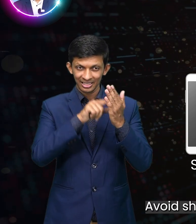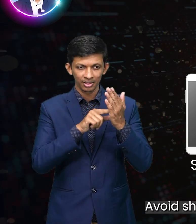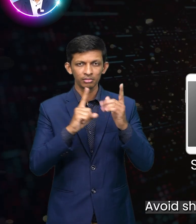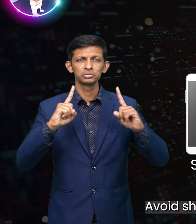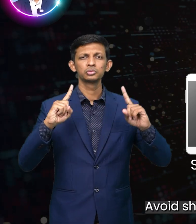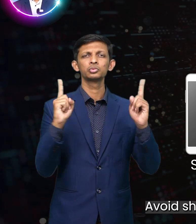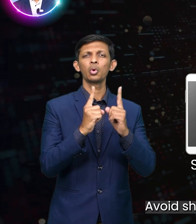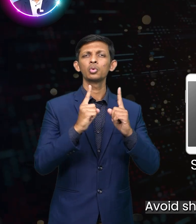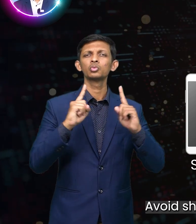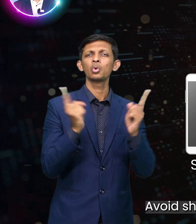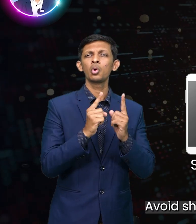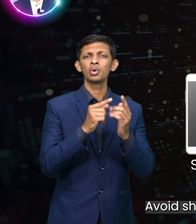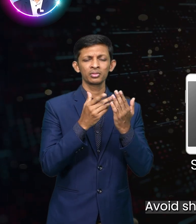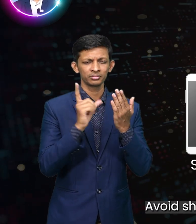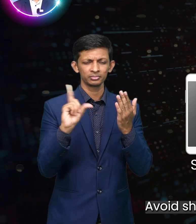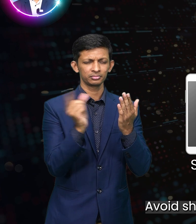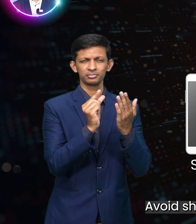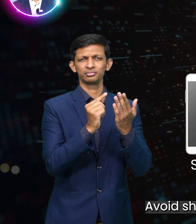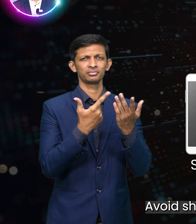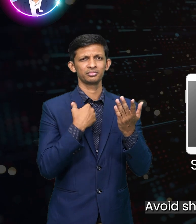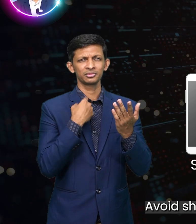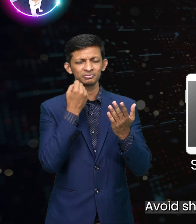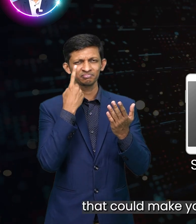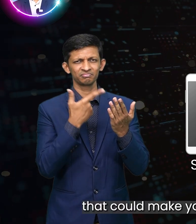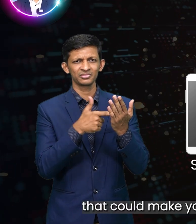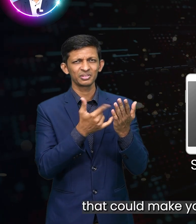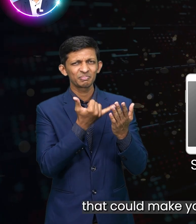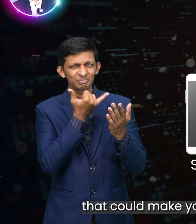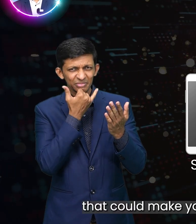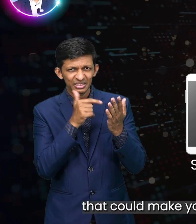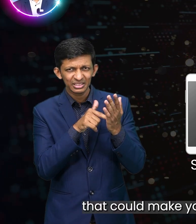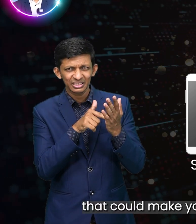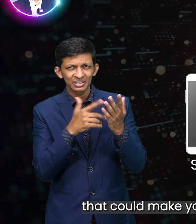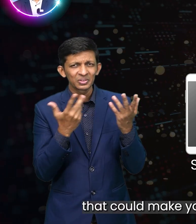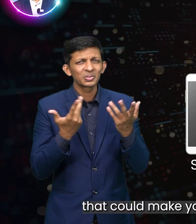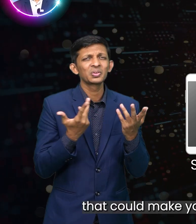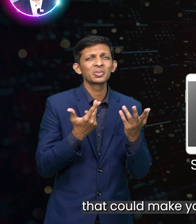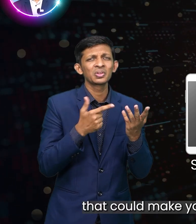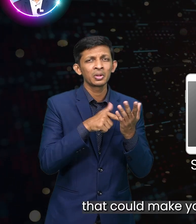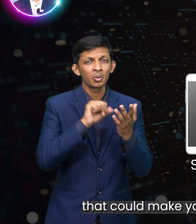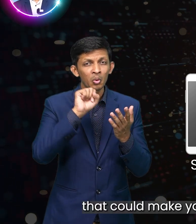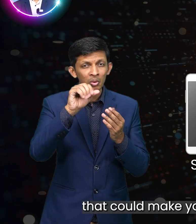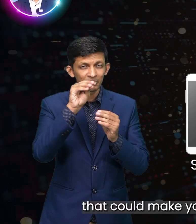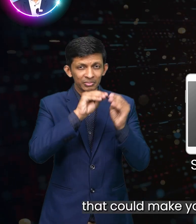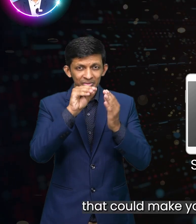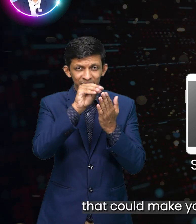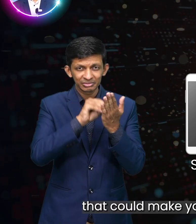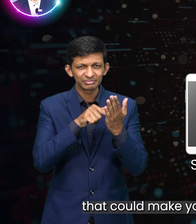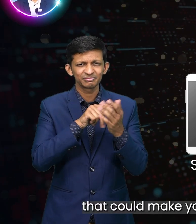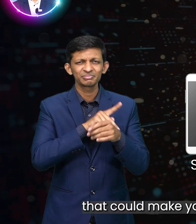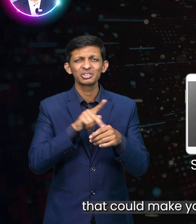Avoid shortcuts or misspellings that could make your message look unprofessional.